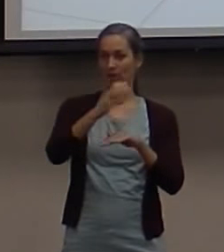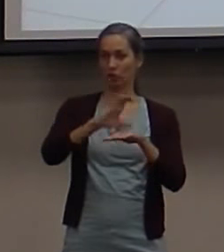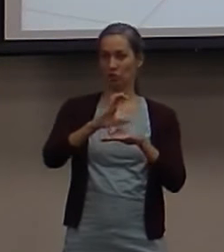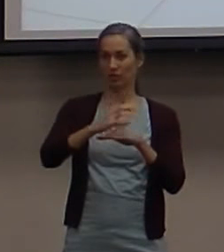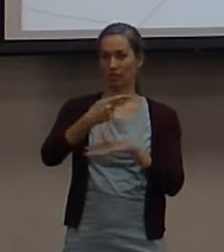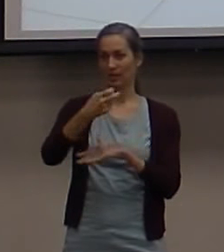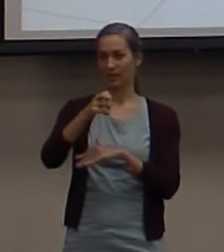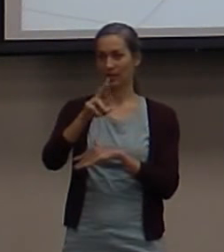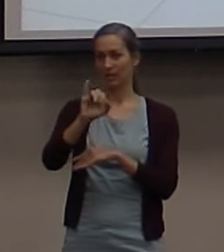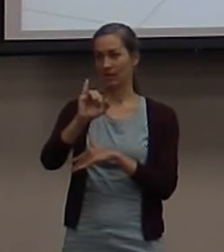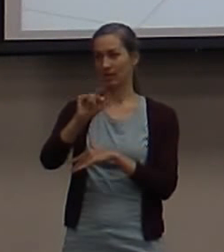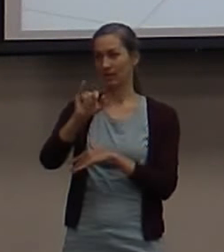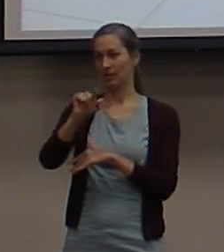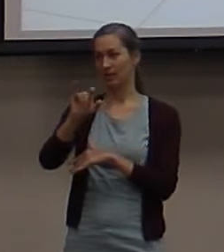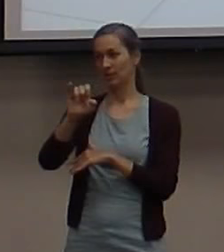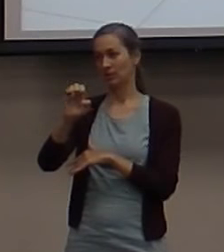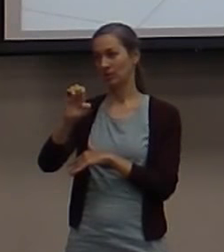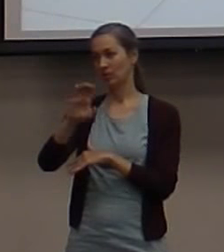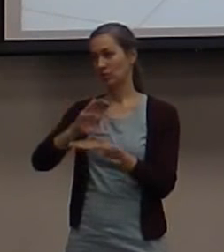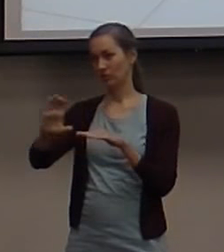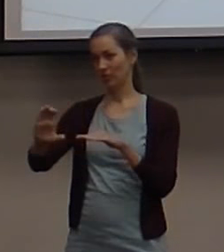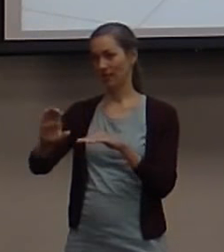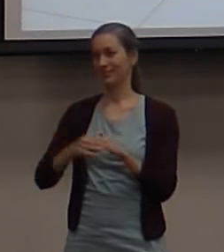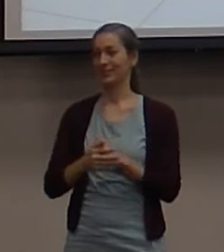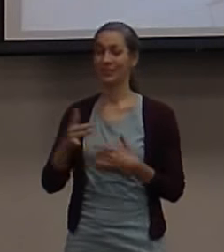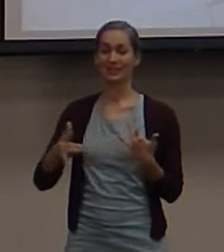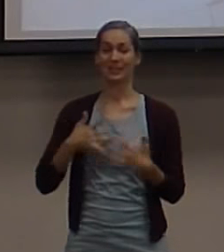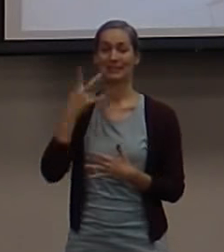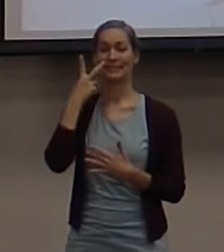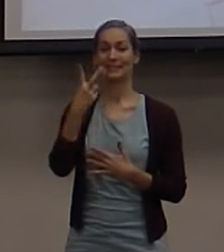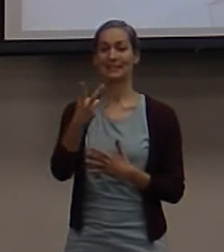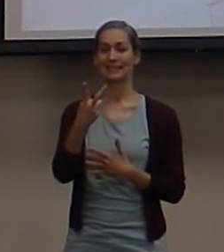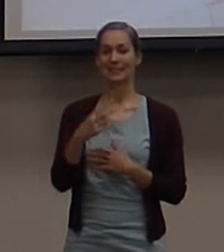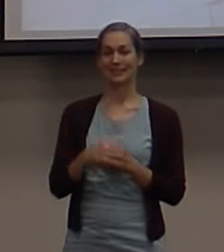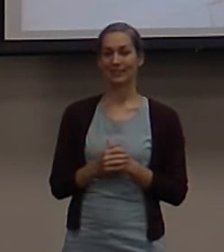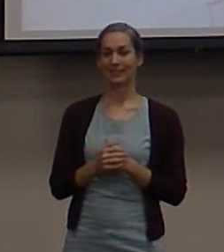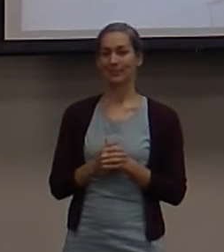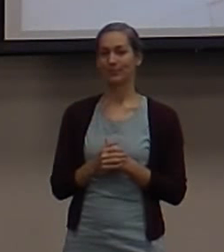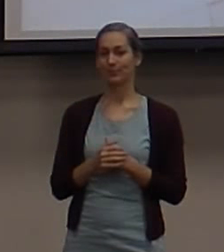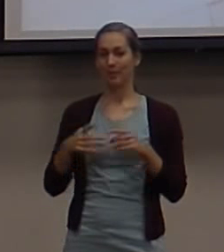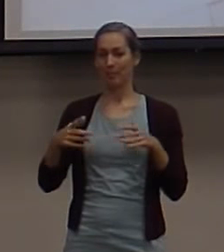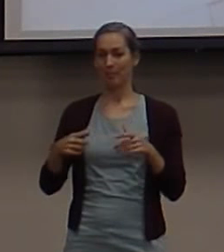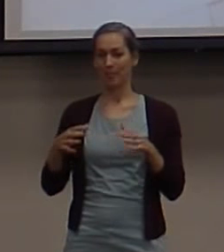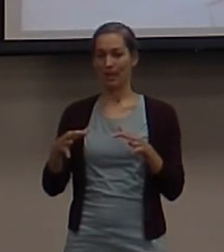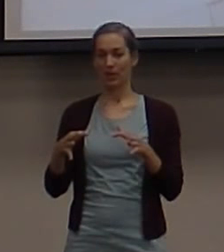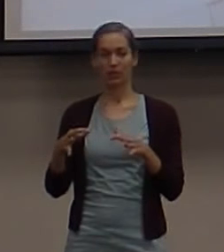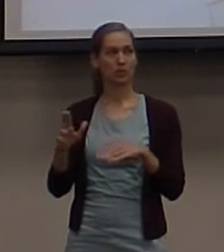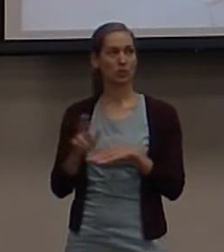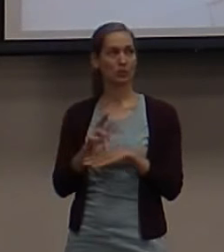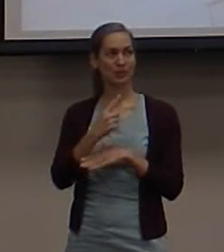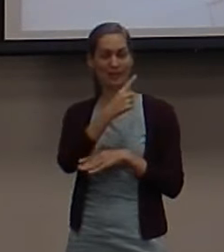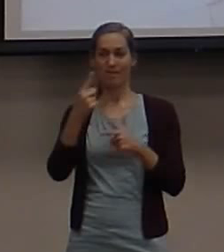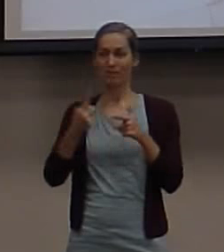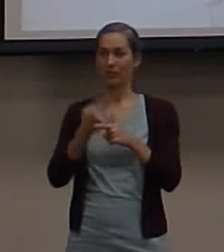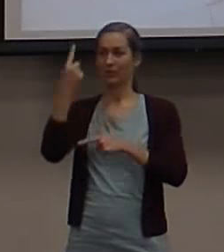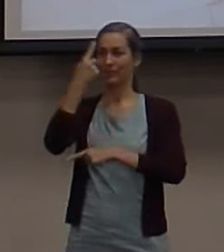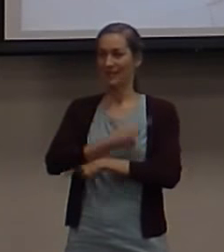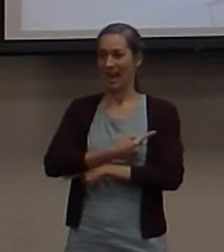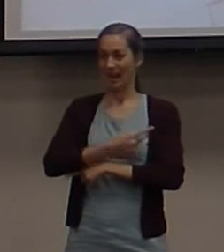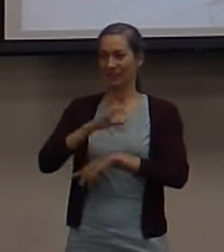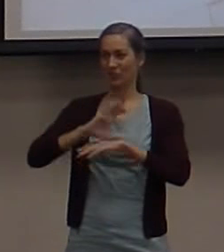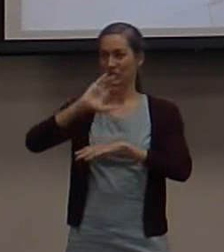may talk about that a little bit more, but it was exciting to see that being used. This is a picture of day one of the